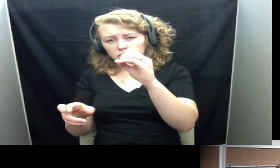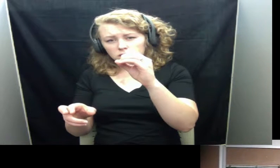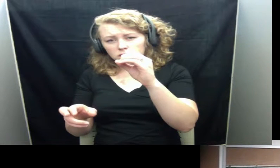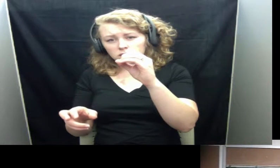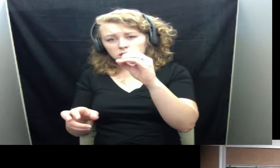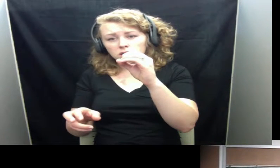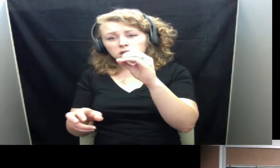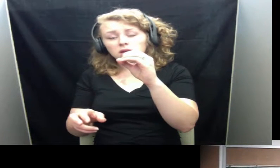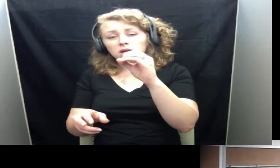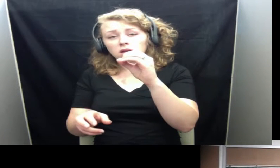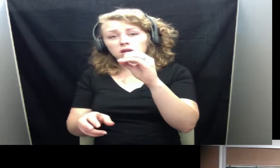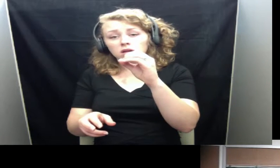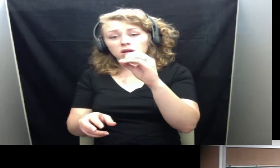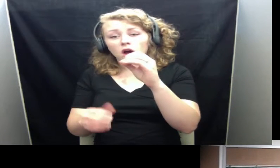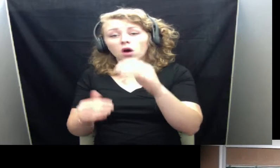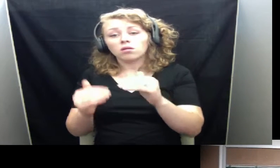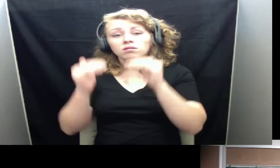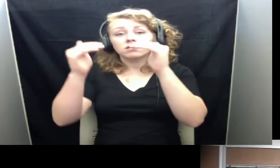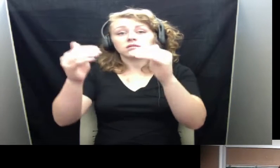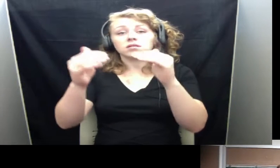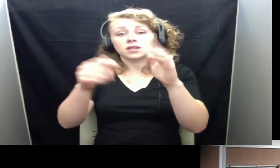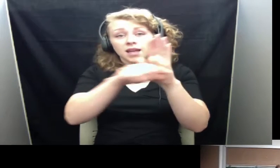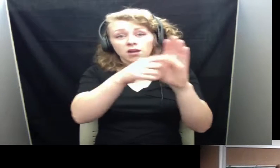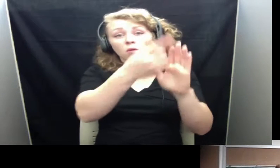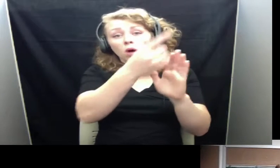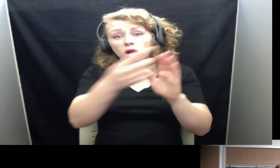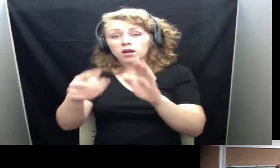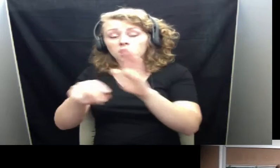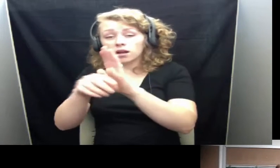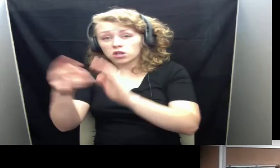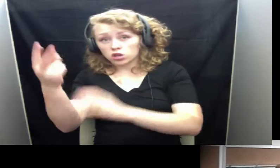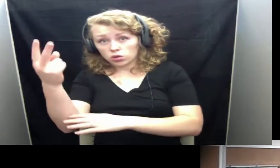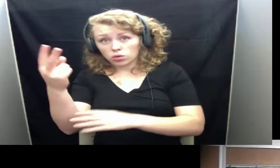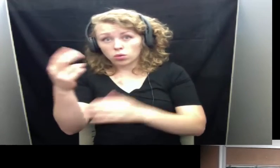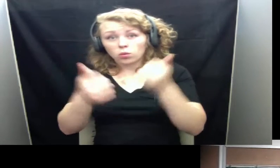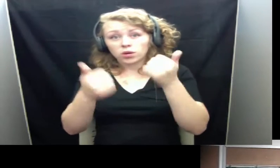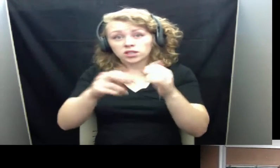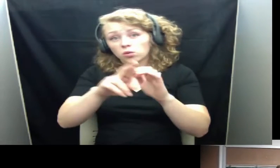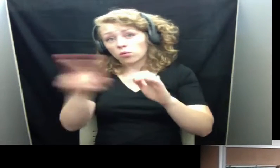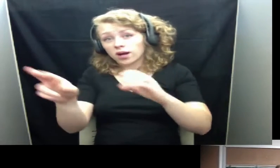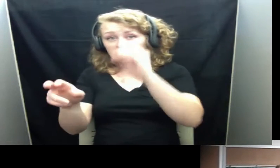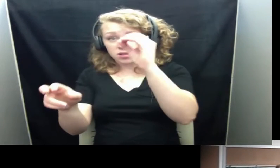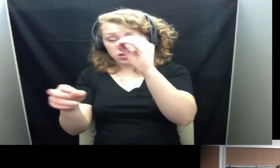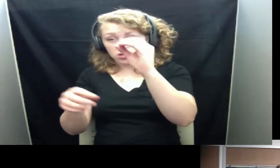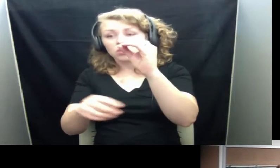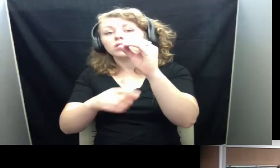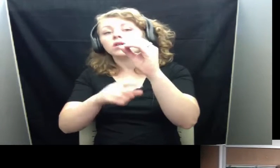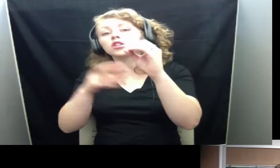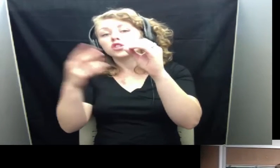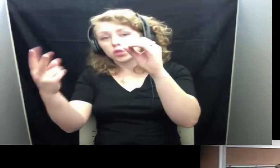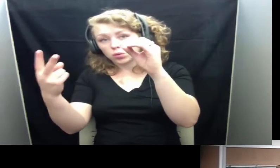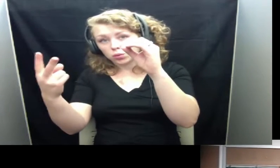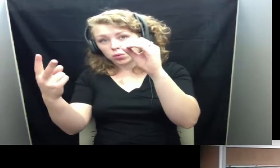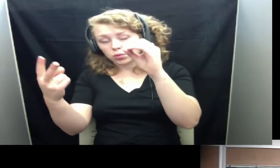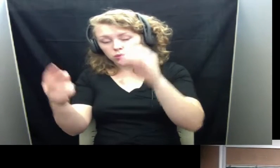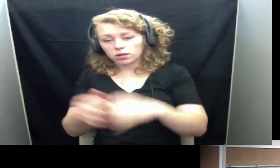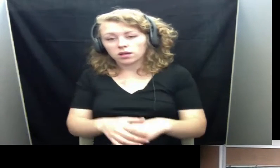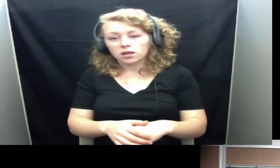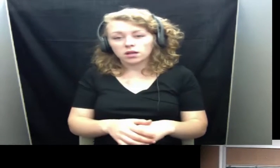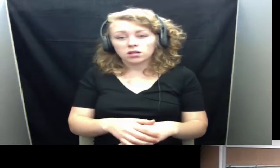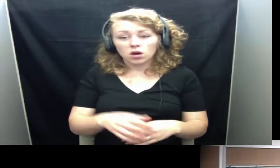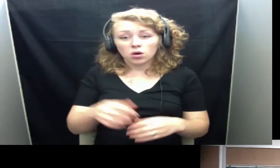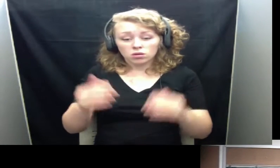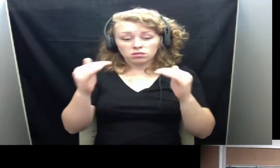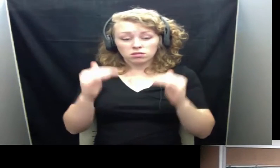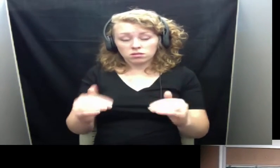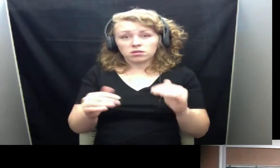okay. Of these two, which one is on the right? -3. -3 is on the right. So the